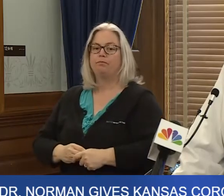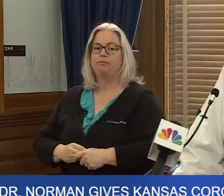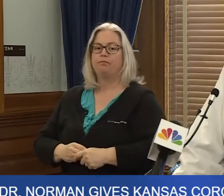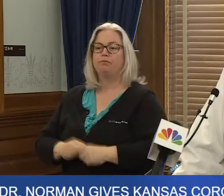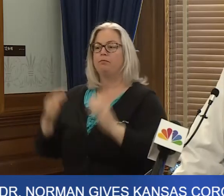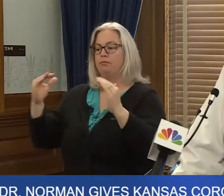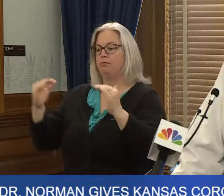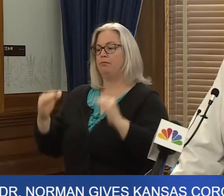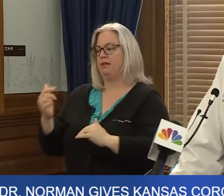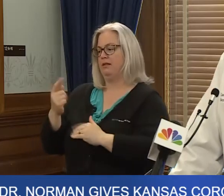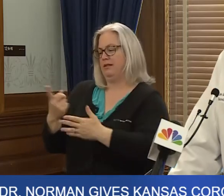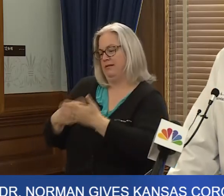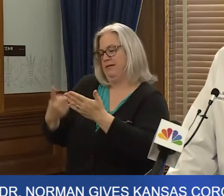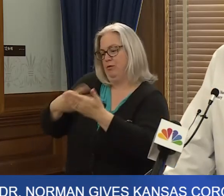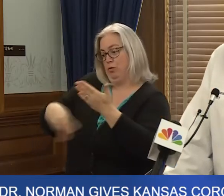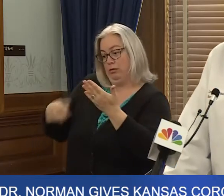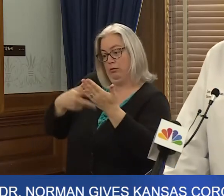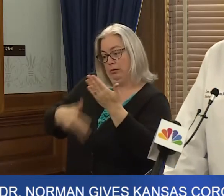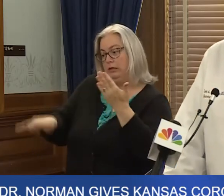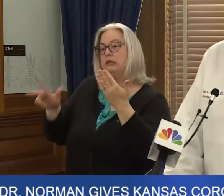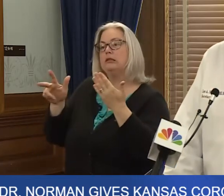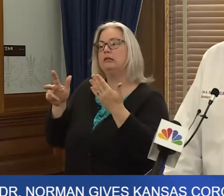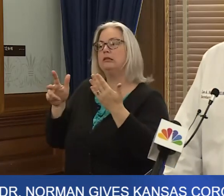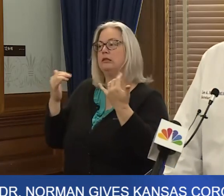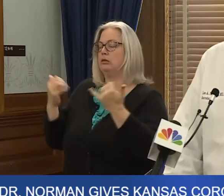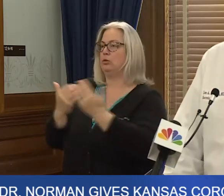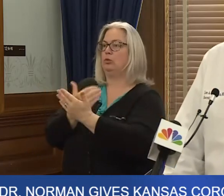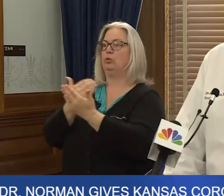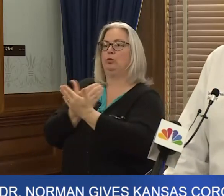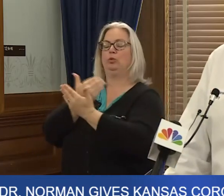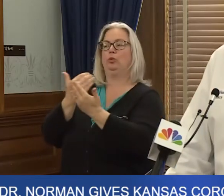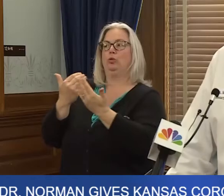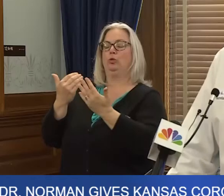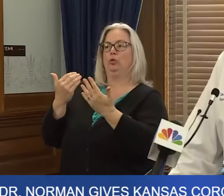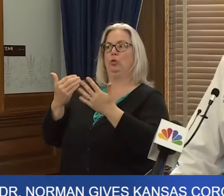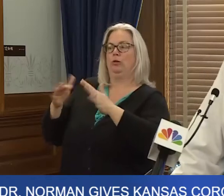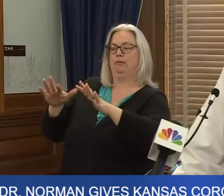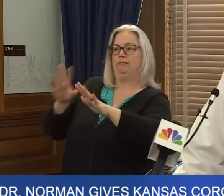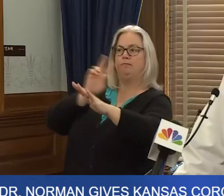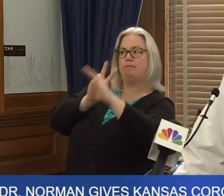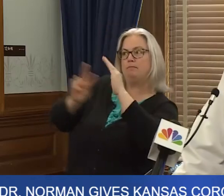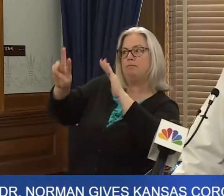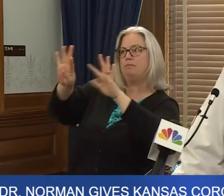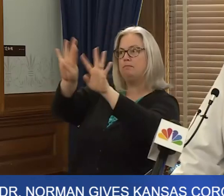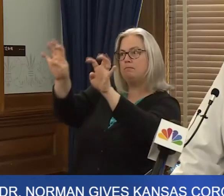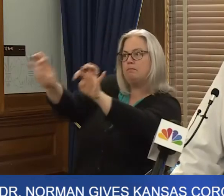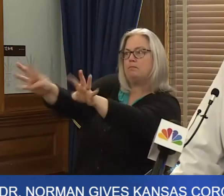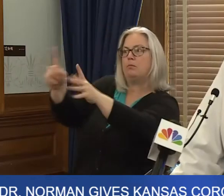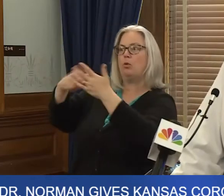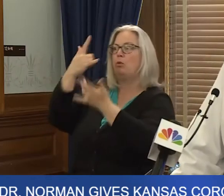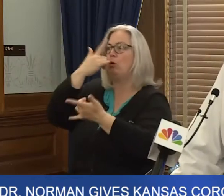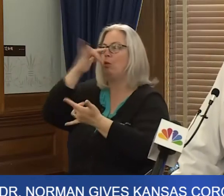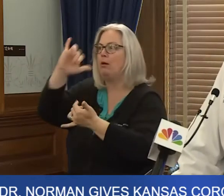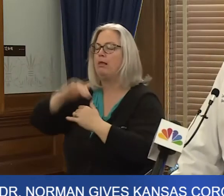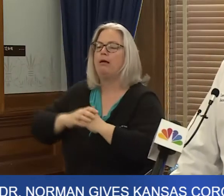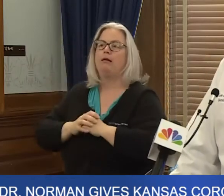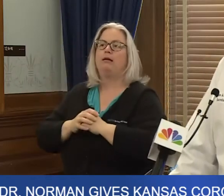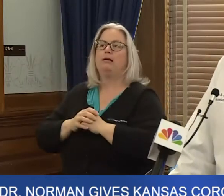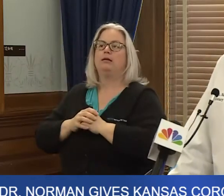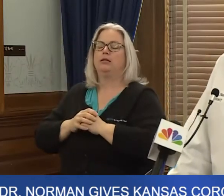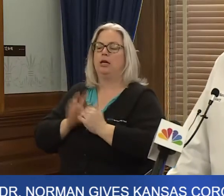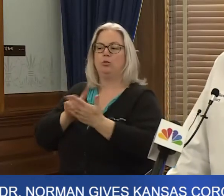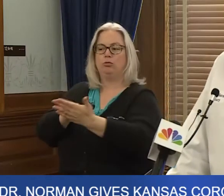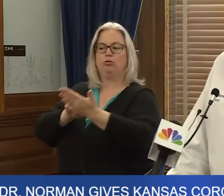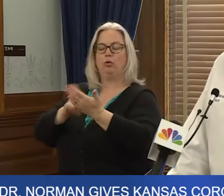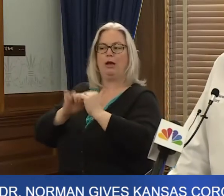The next several weeks, we are entering uncharted experimental waters. It will show us how the